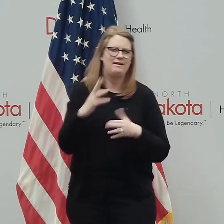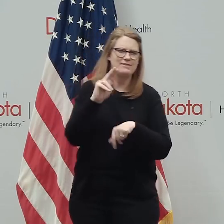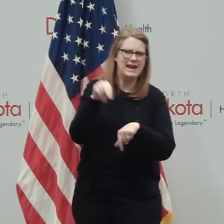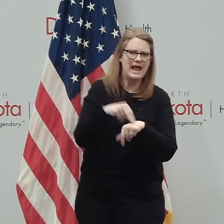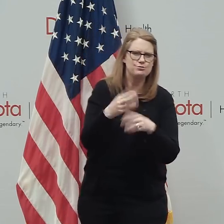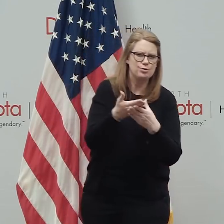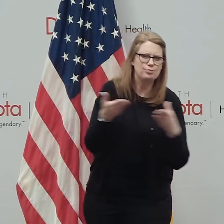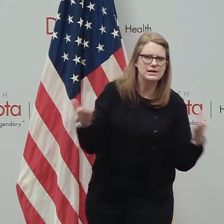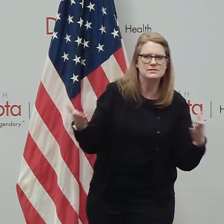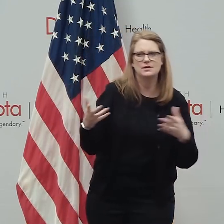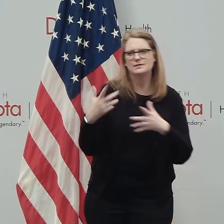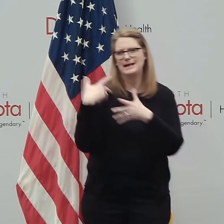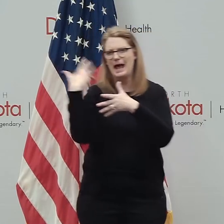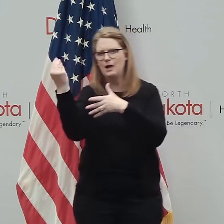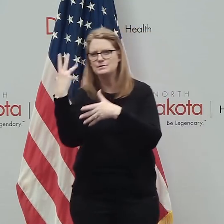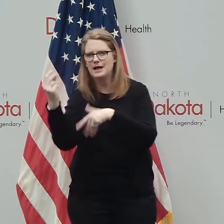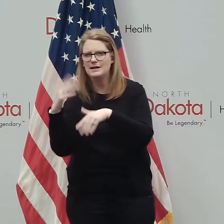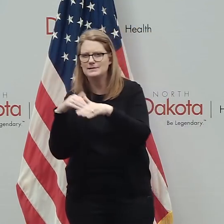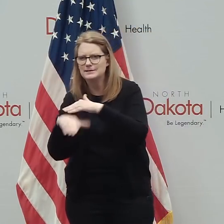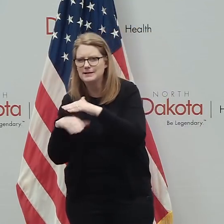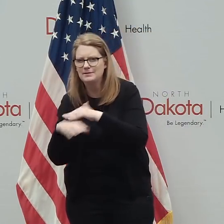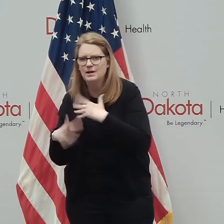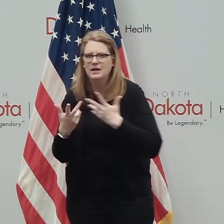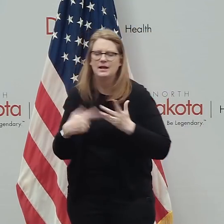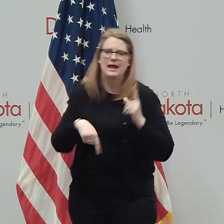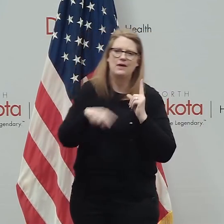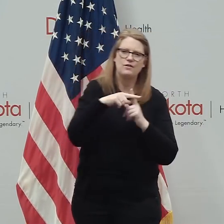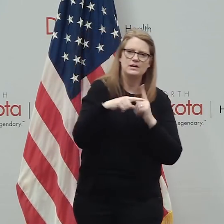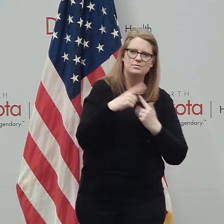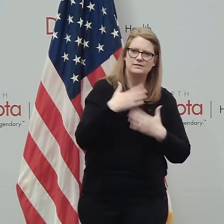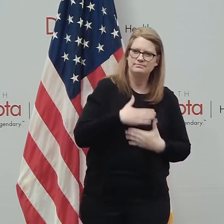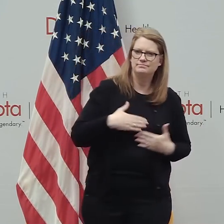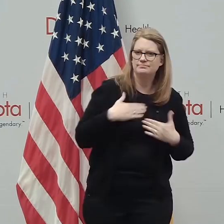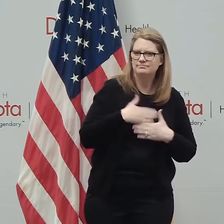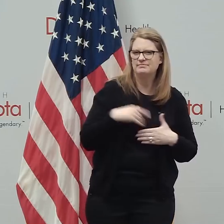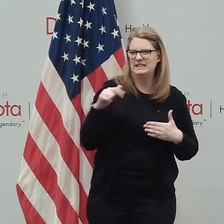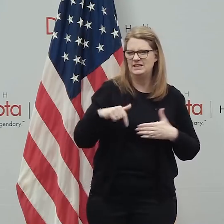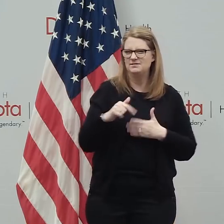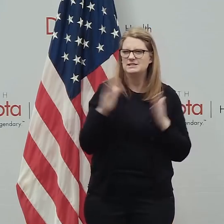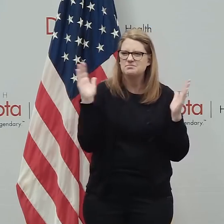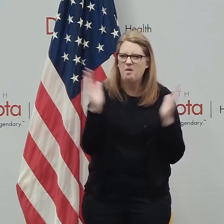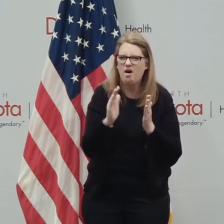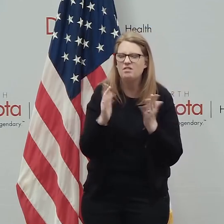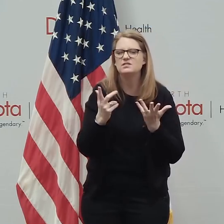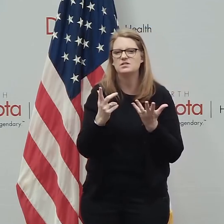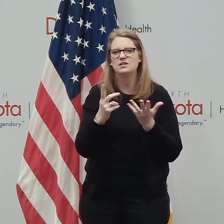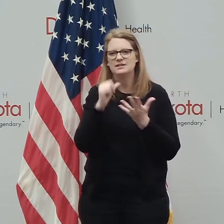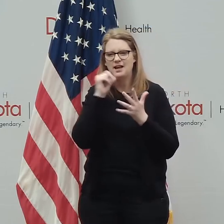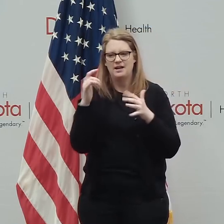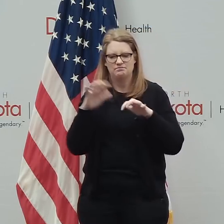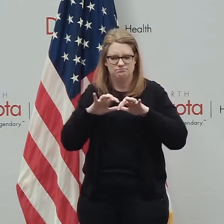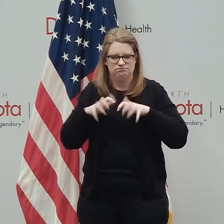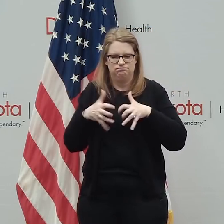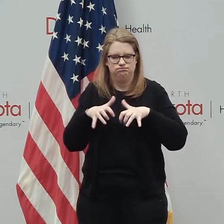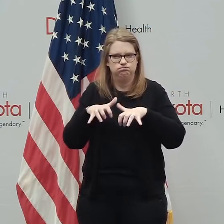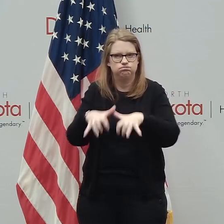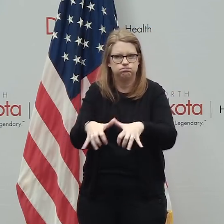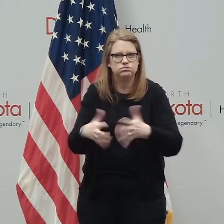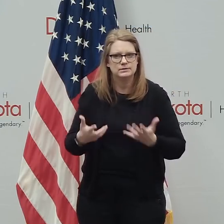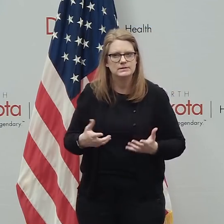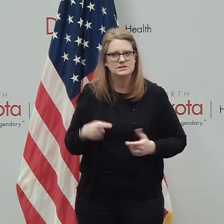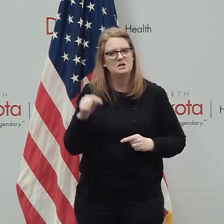and accessible outdoors, advantages in our hospitality and lack of crowds. Our industry has the potential to rebound faster than